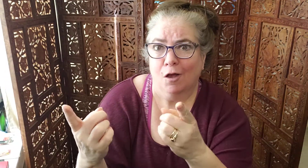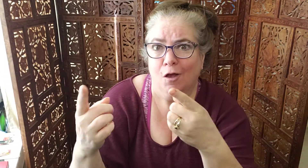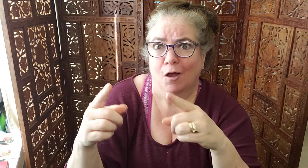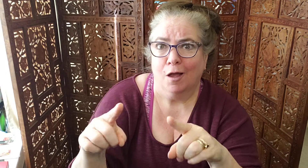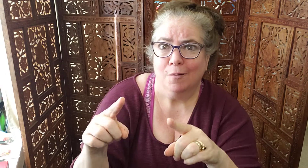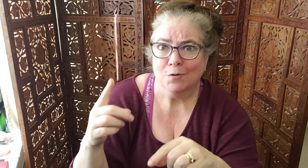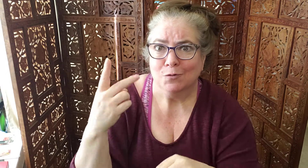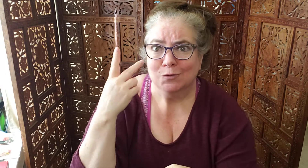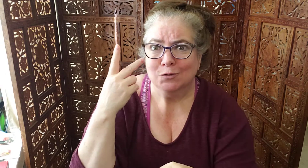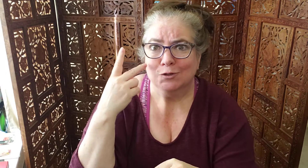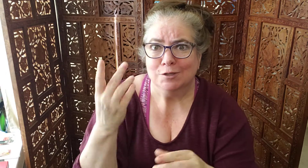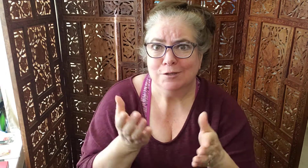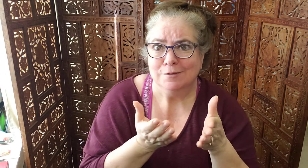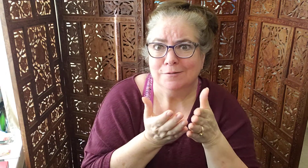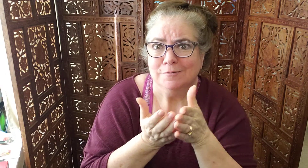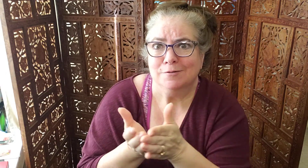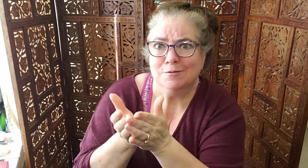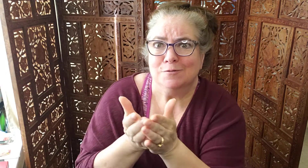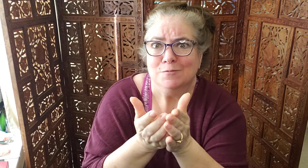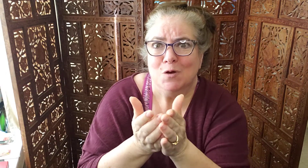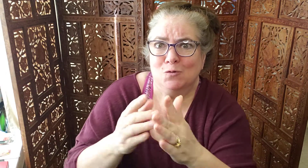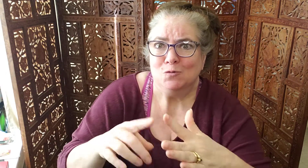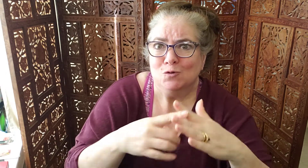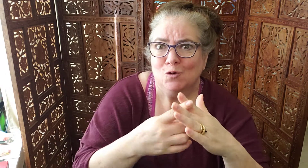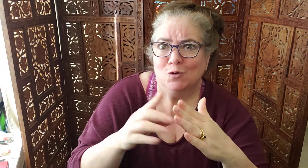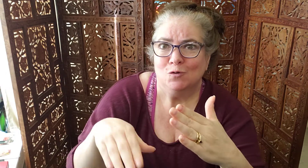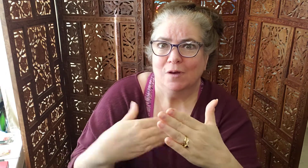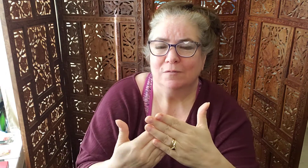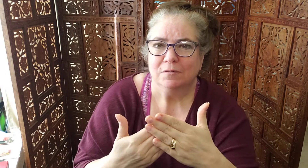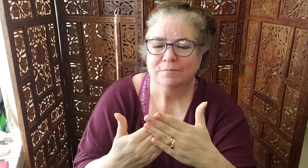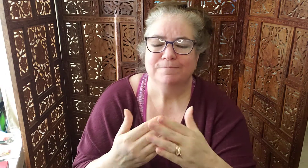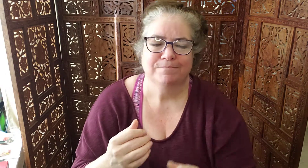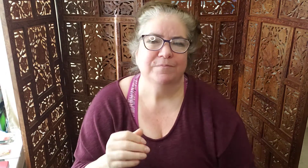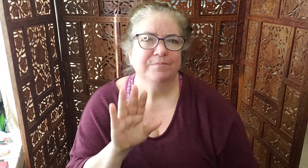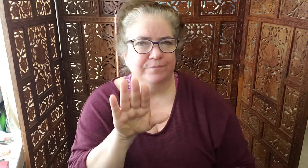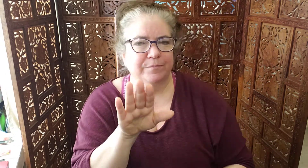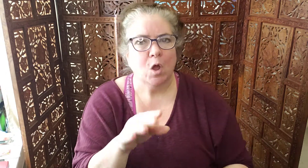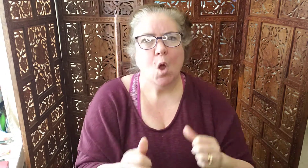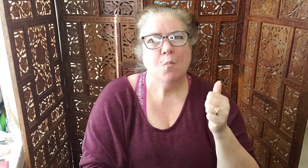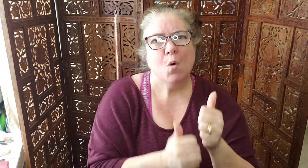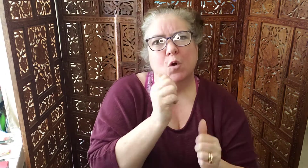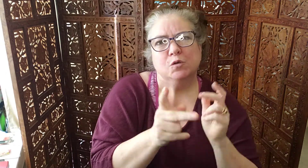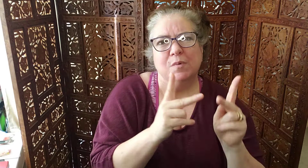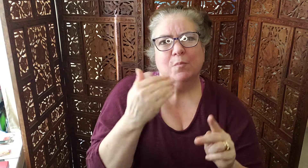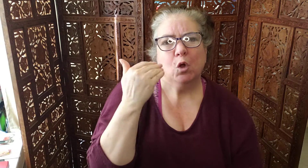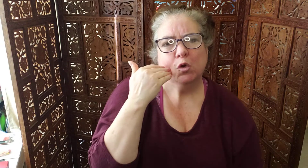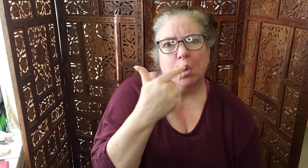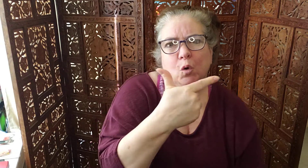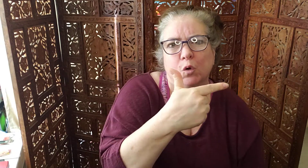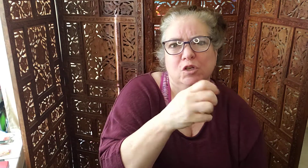Now, most people know George M. Cohan from the movie, and the movie was Jimmy Cagney.